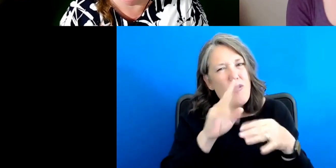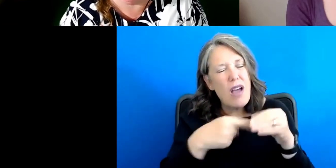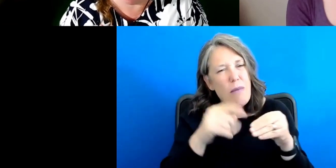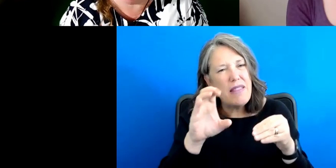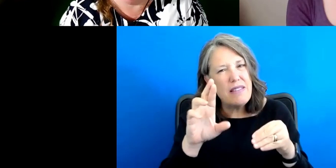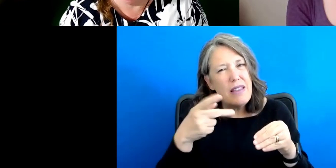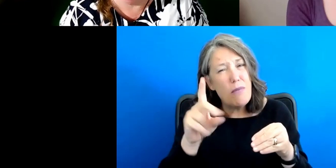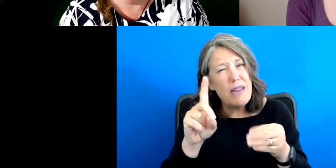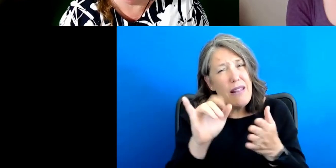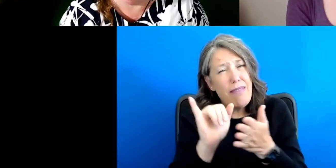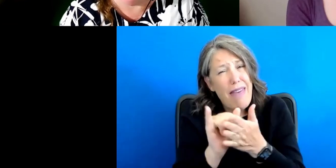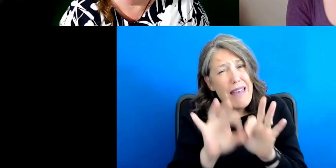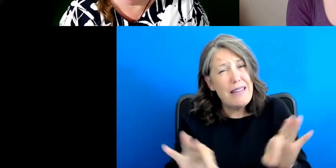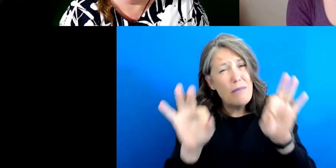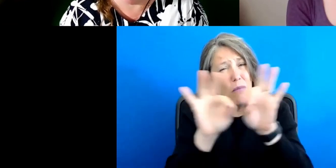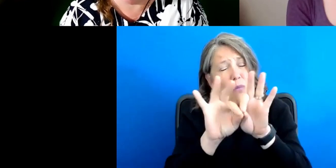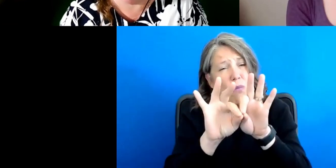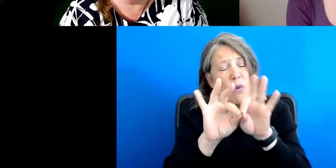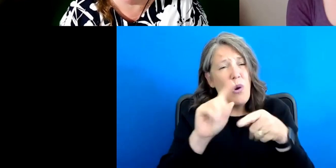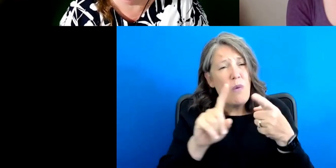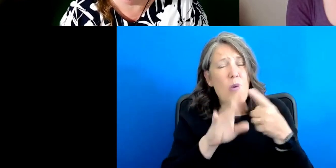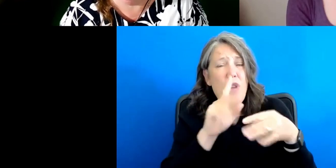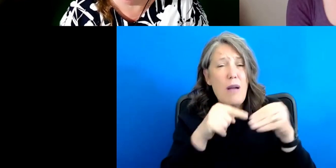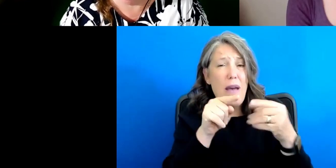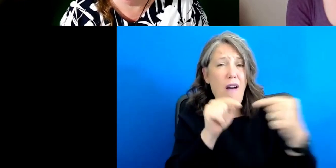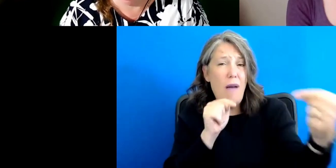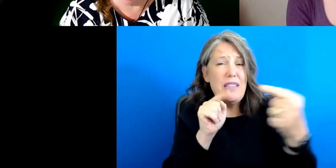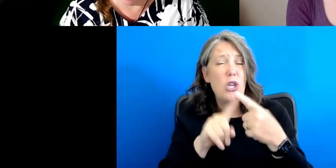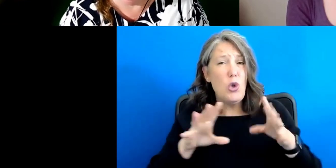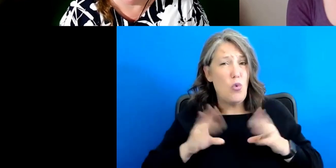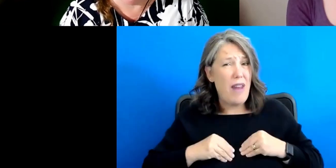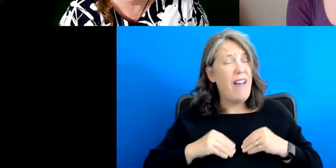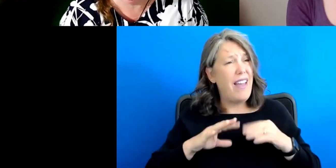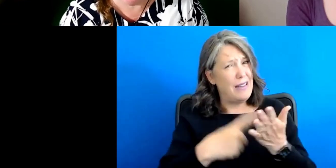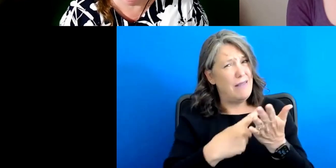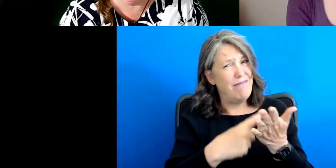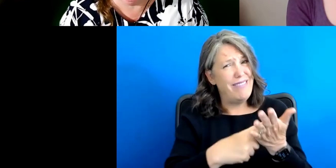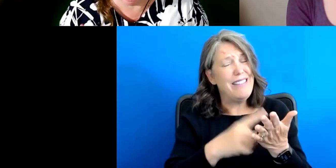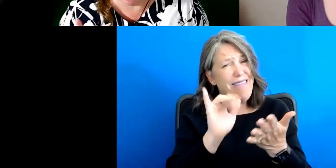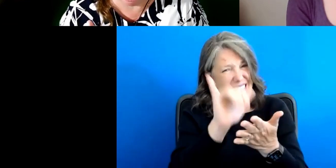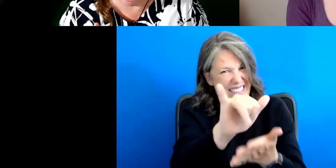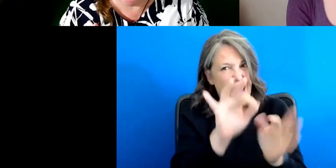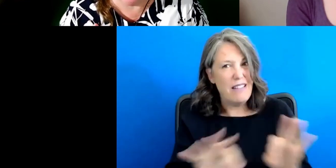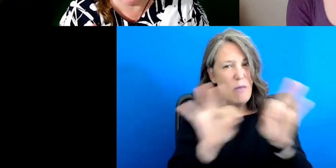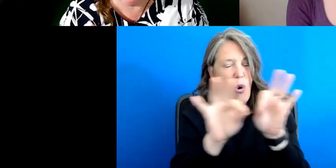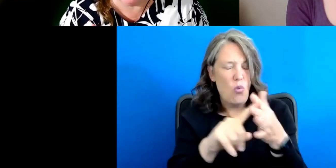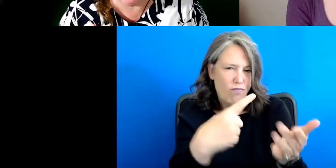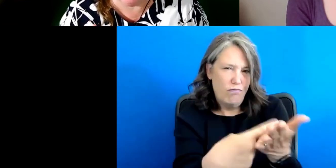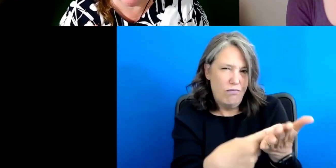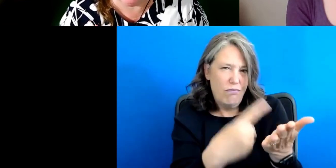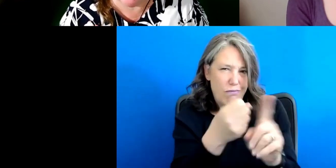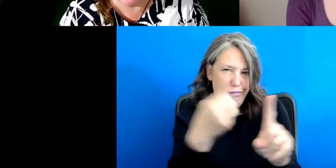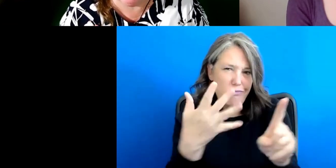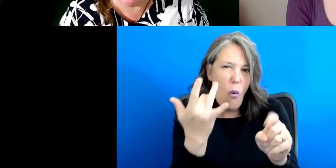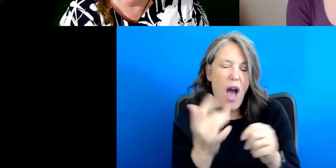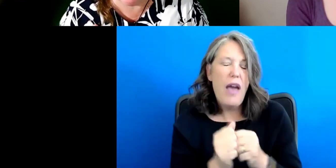when we talk about, you know, any opposition to ratifying. Um, so most provisions